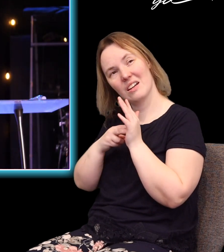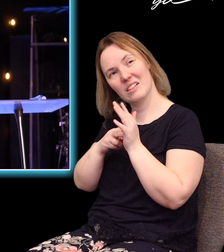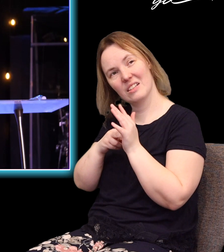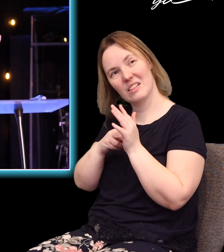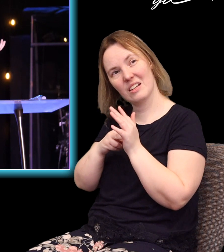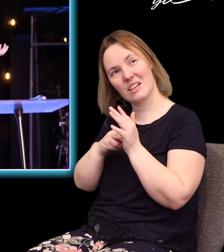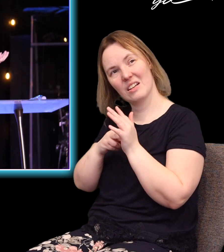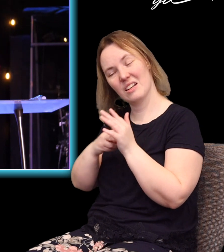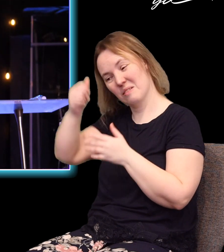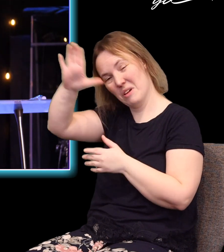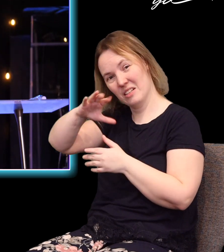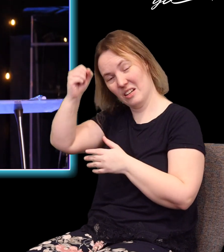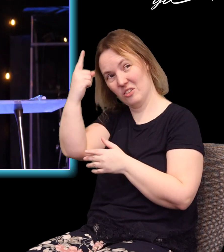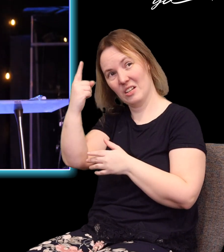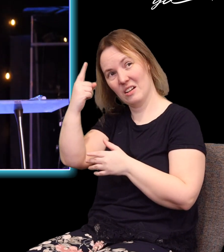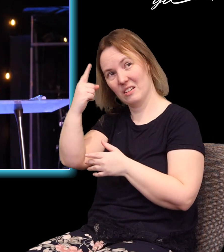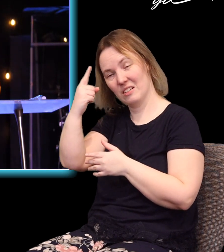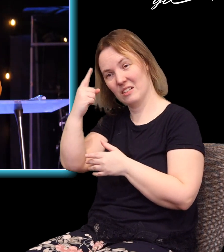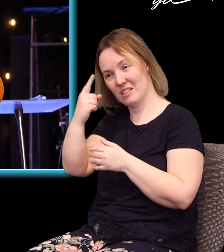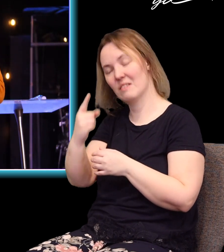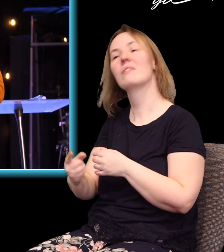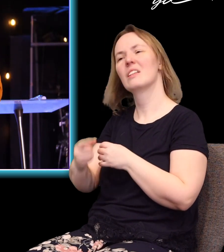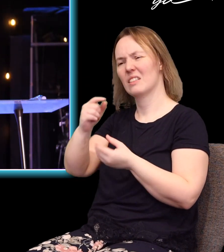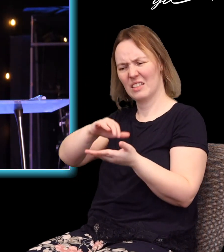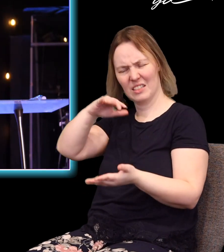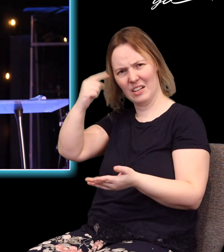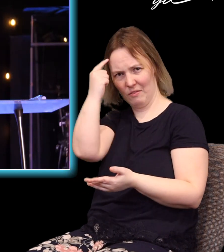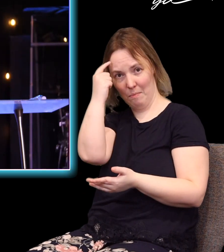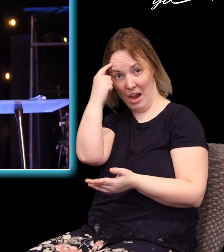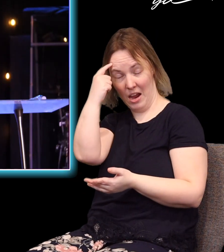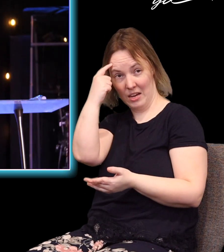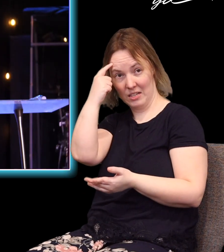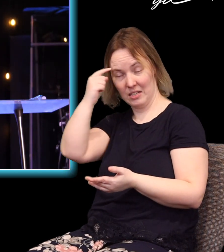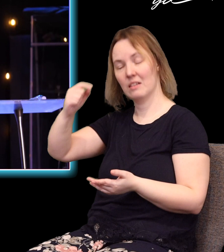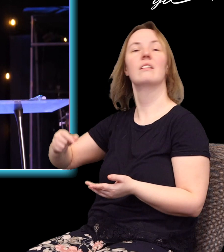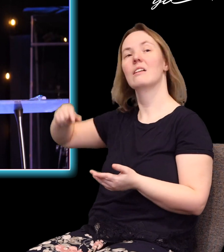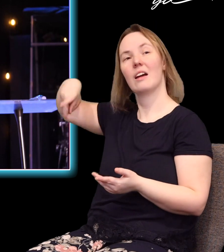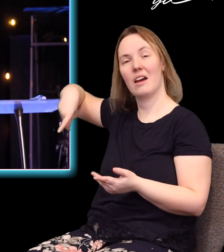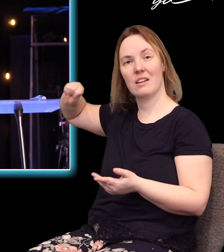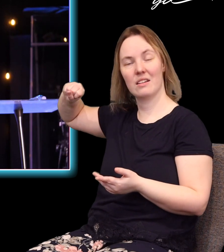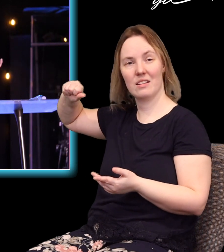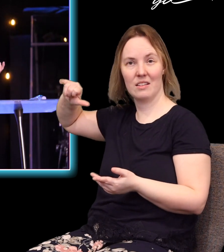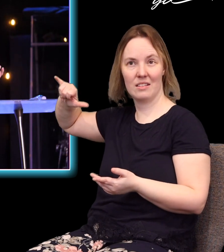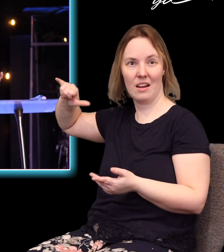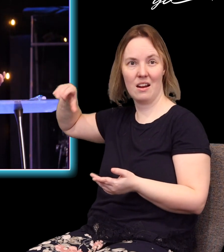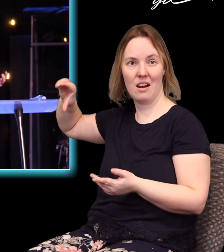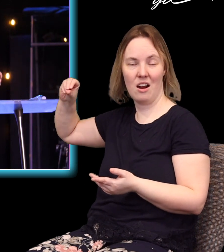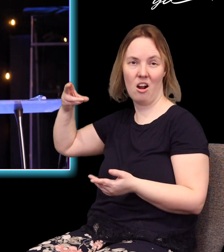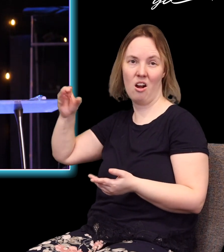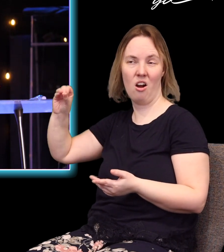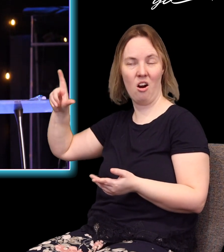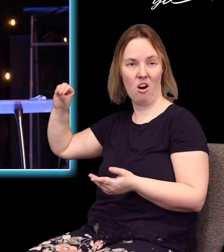deal with, in man's understanding, the study of the mind, the psyche, or psychology, psychiatry, the study of the mind.